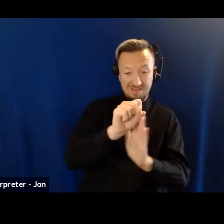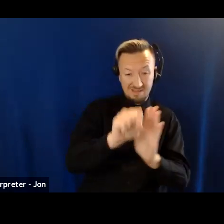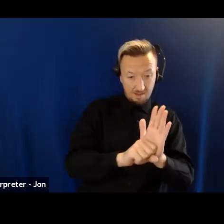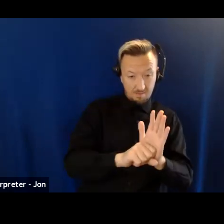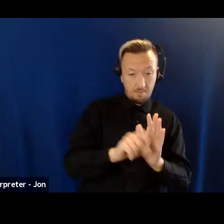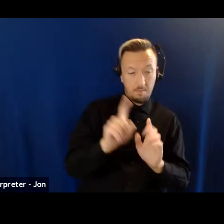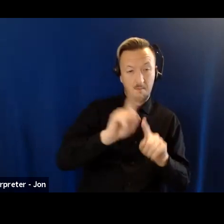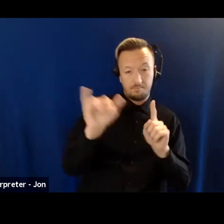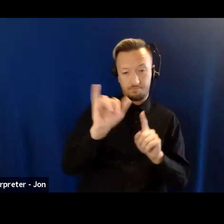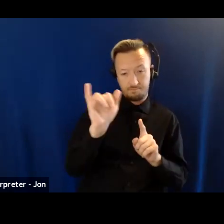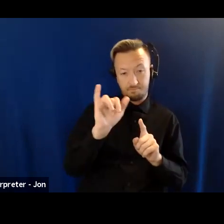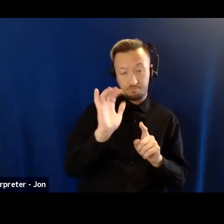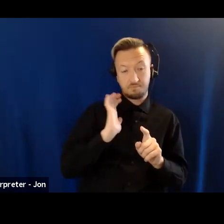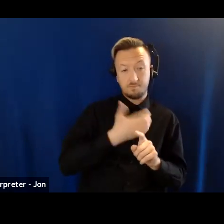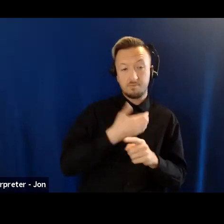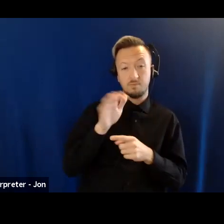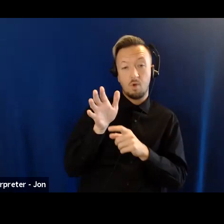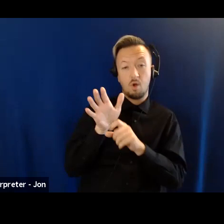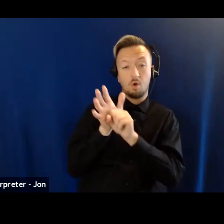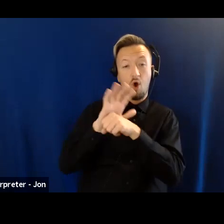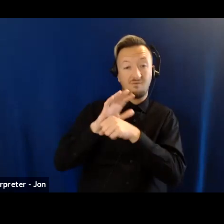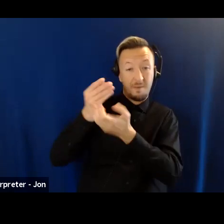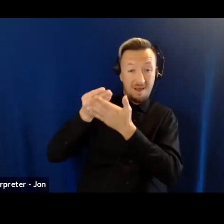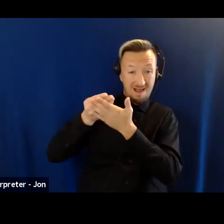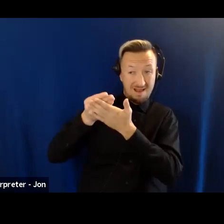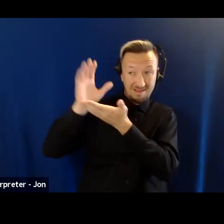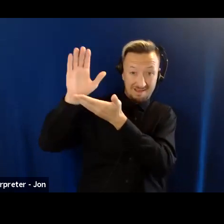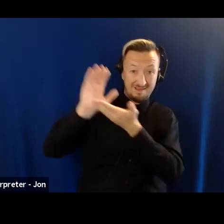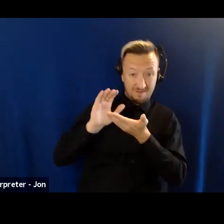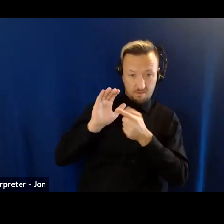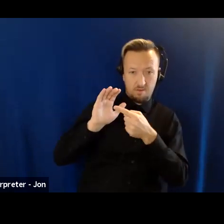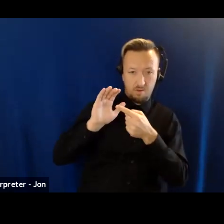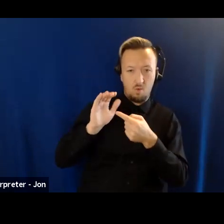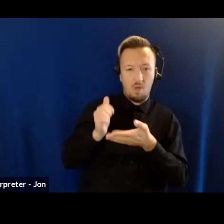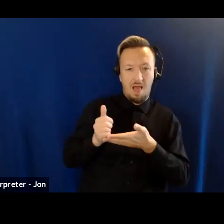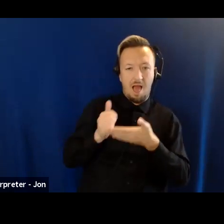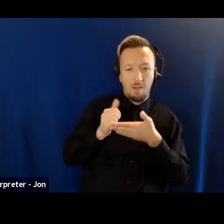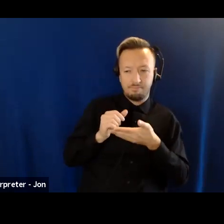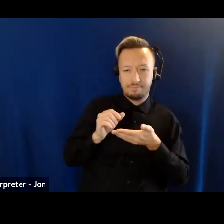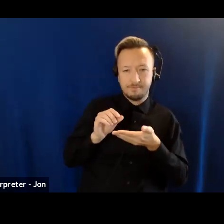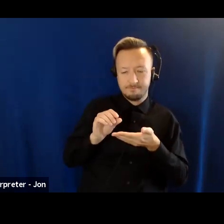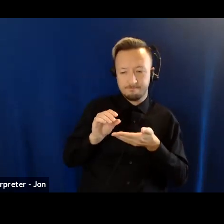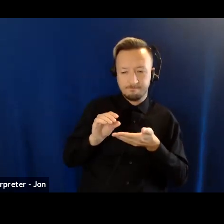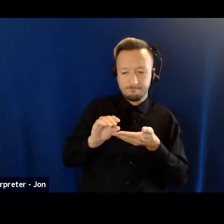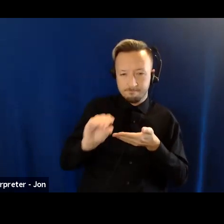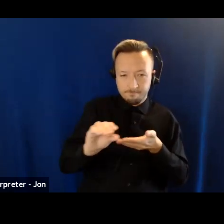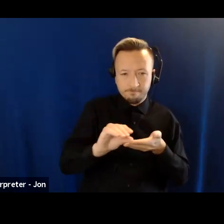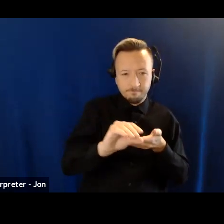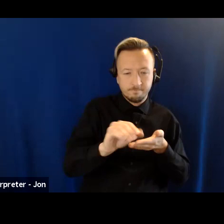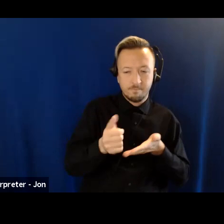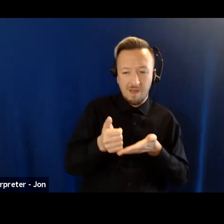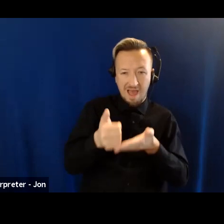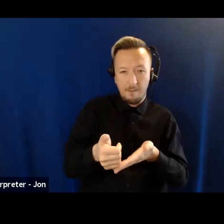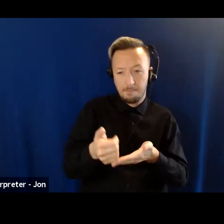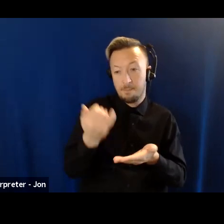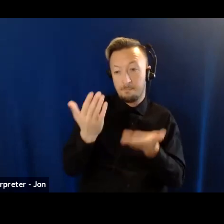some of our COVID relief funds to bridge the gap and allow for an individual